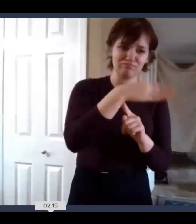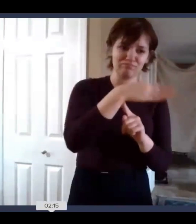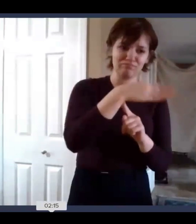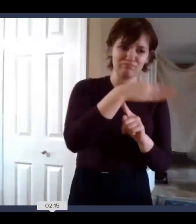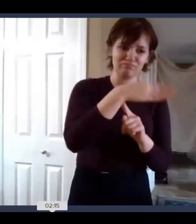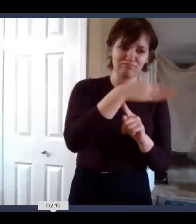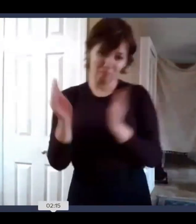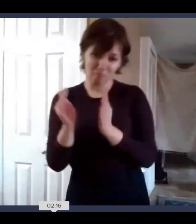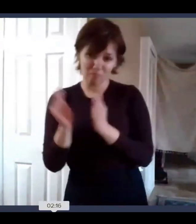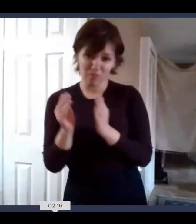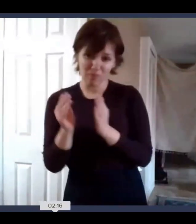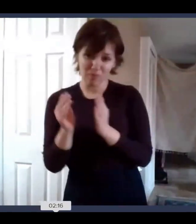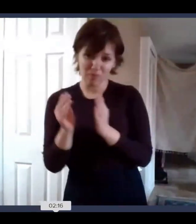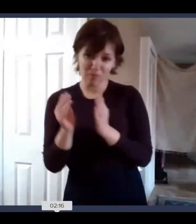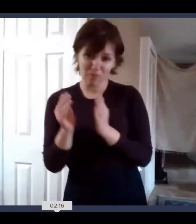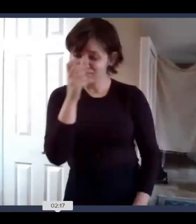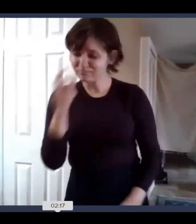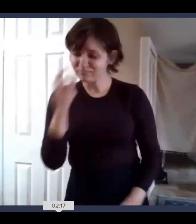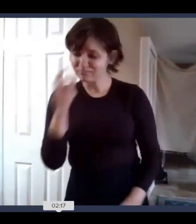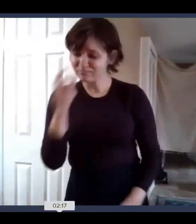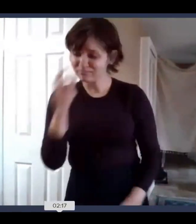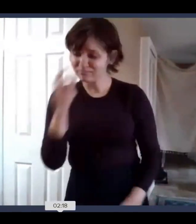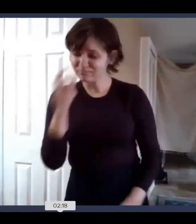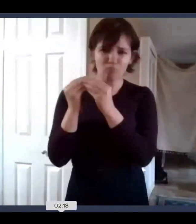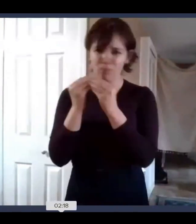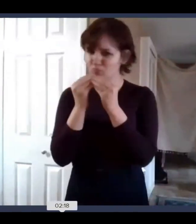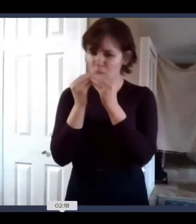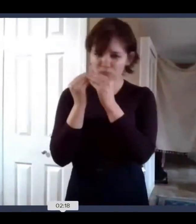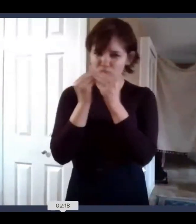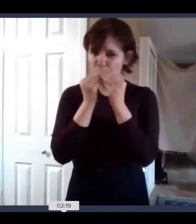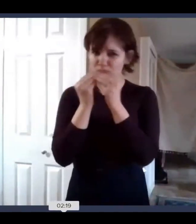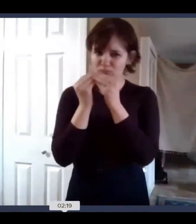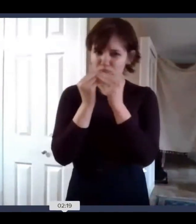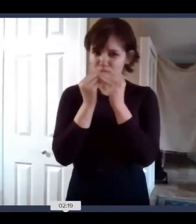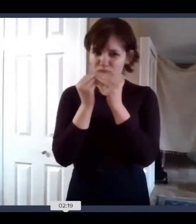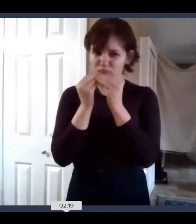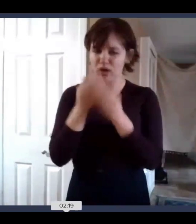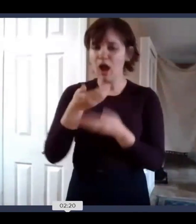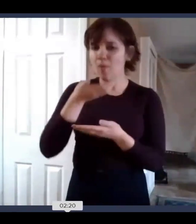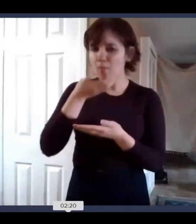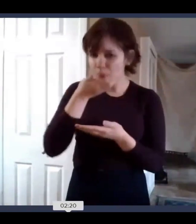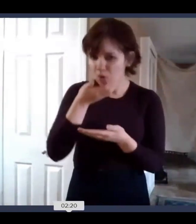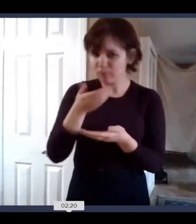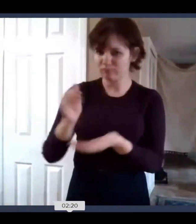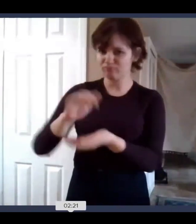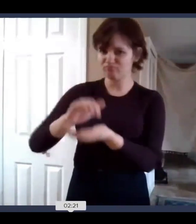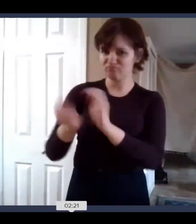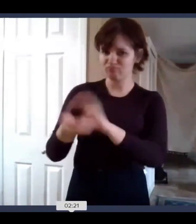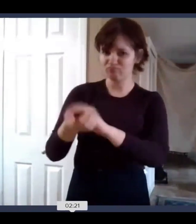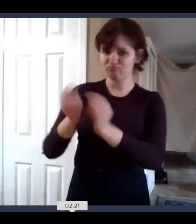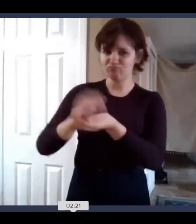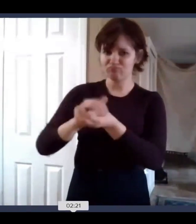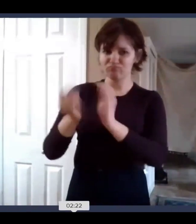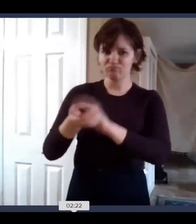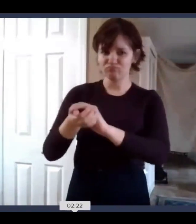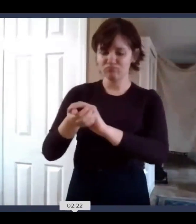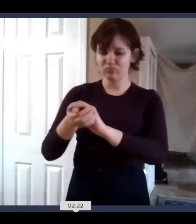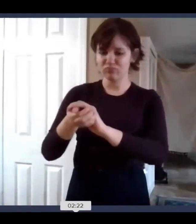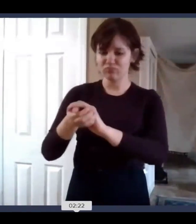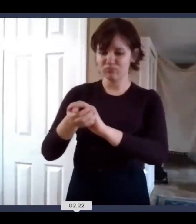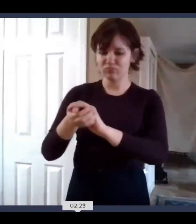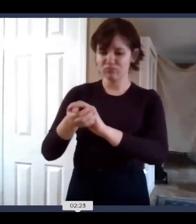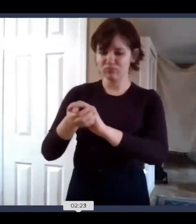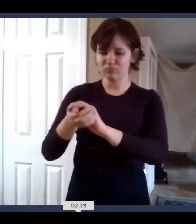up. Smaller ones still take little bits and put them into a garden which is like a ball with lots of passages in